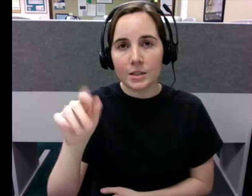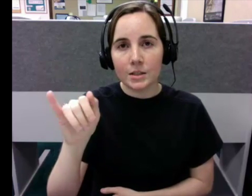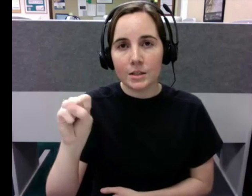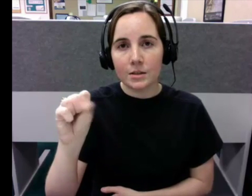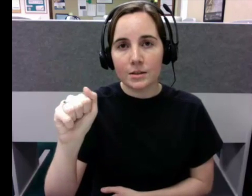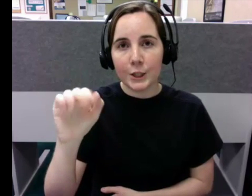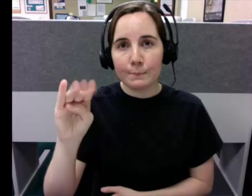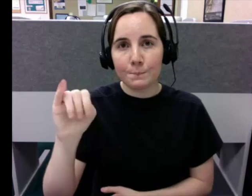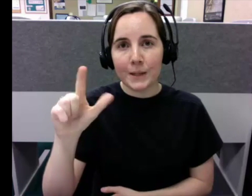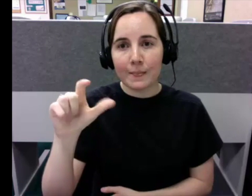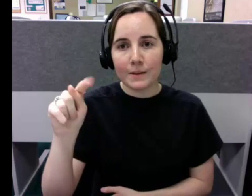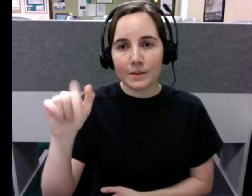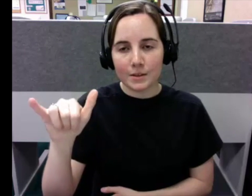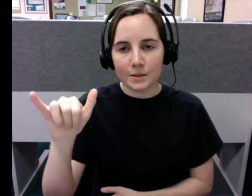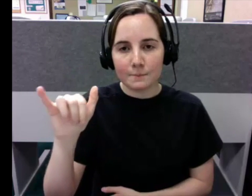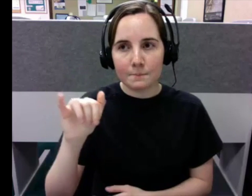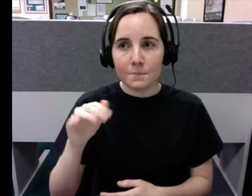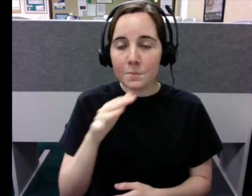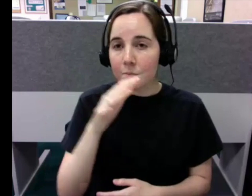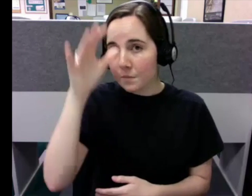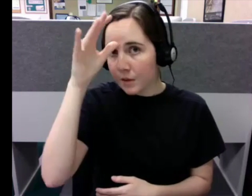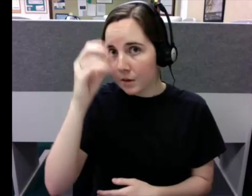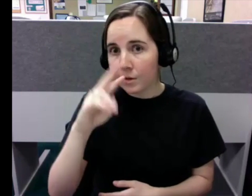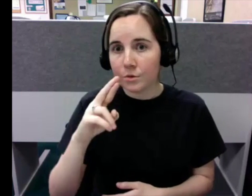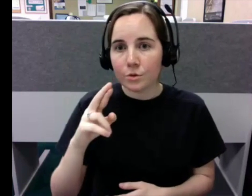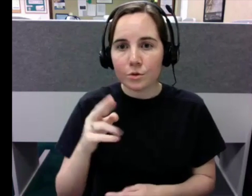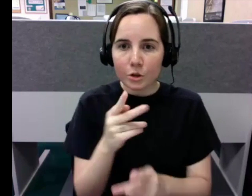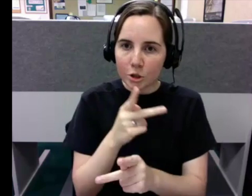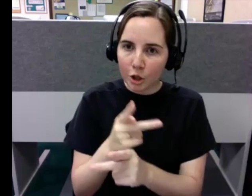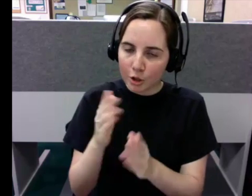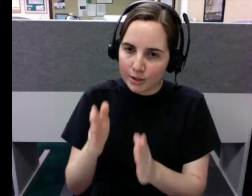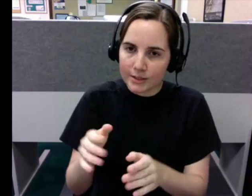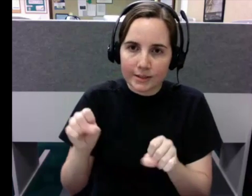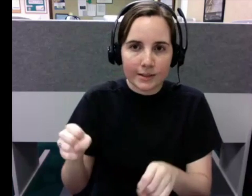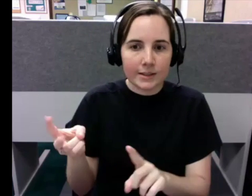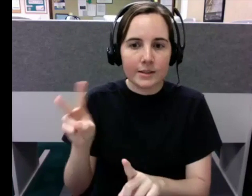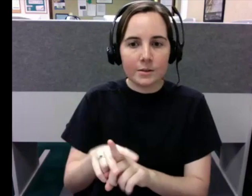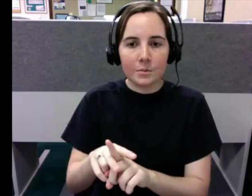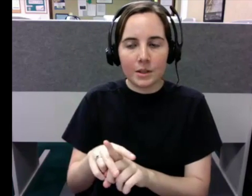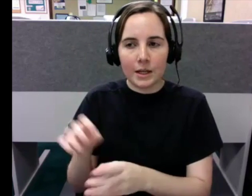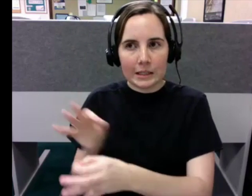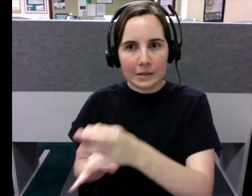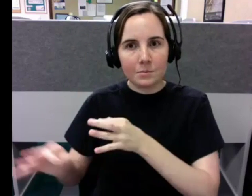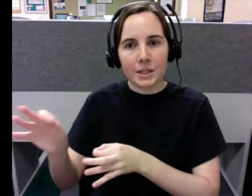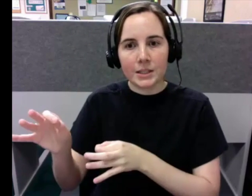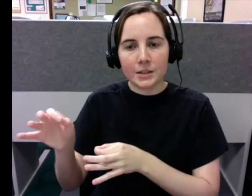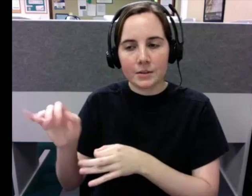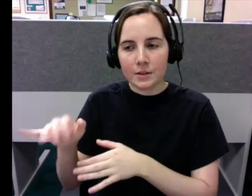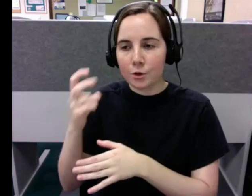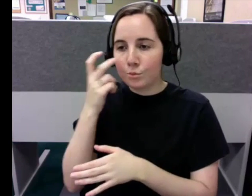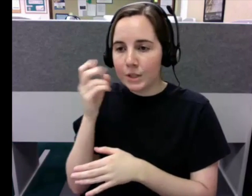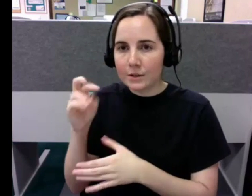Parents or guardians usually can apply for blind or disabled children under age 18. In some cases,